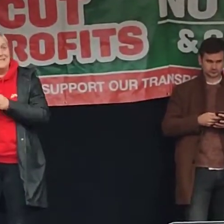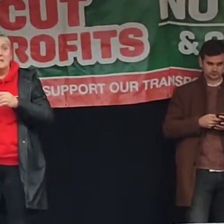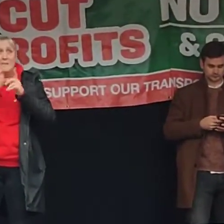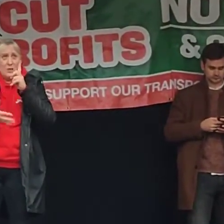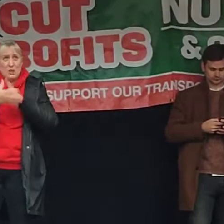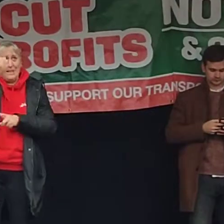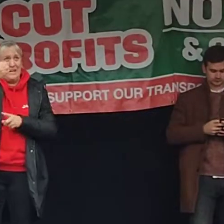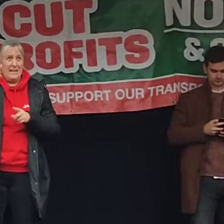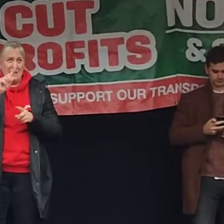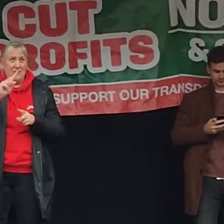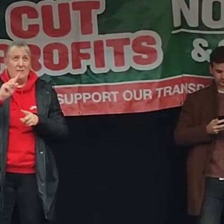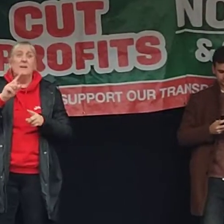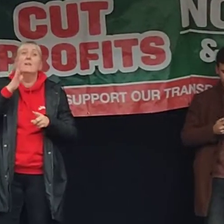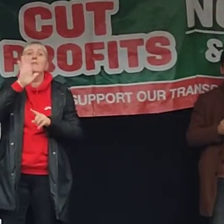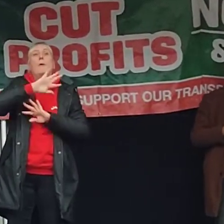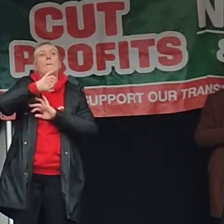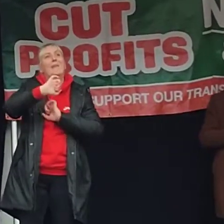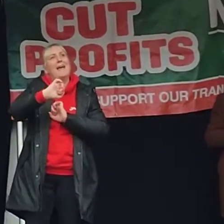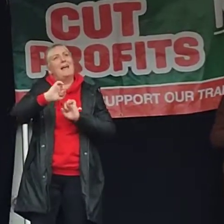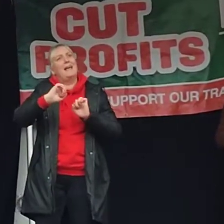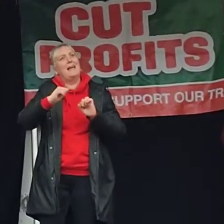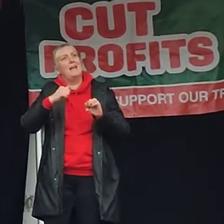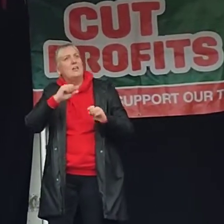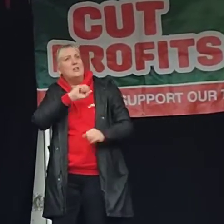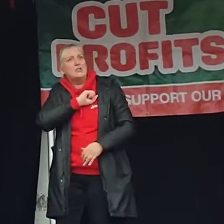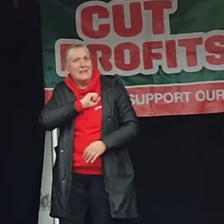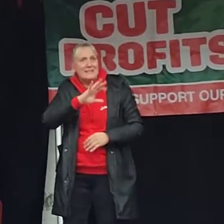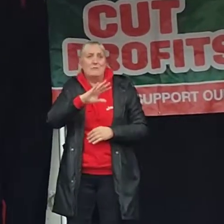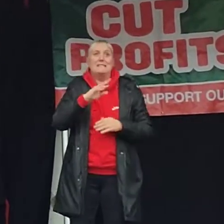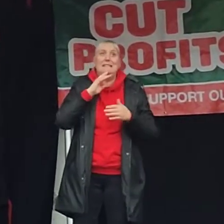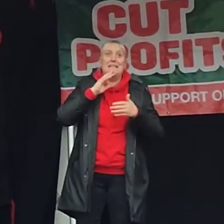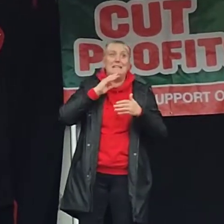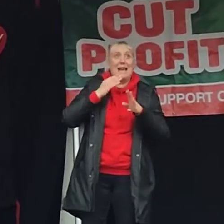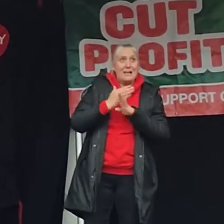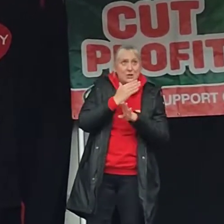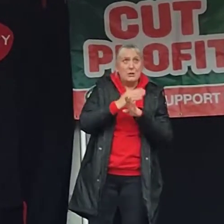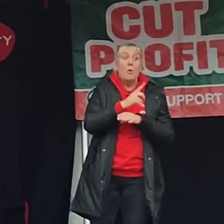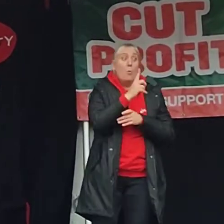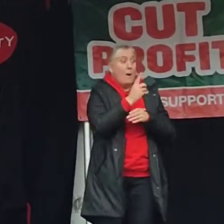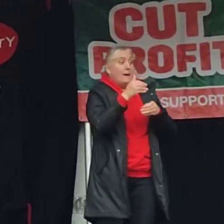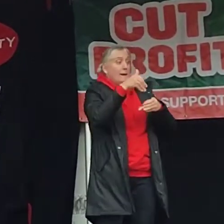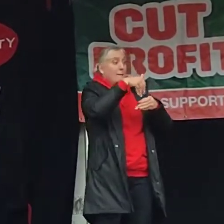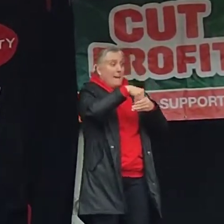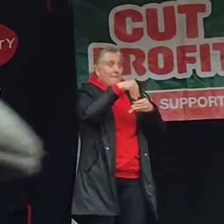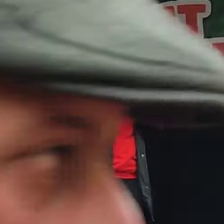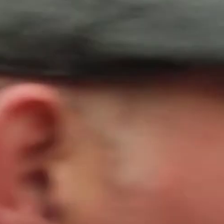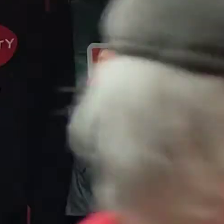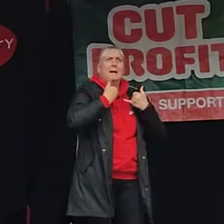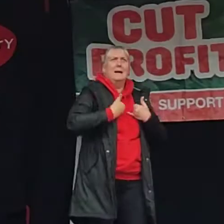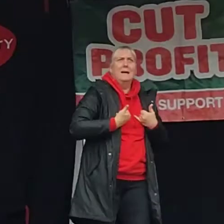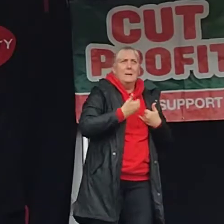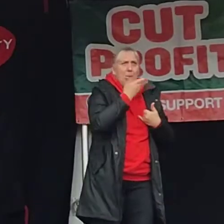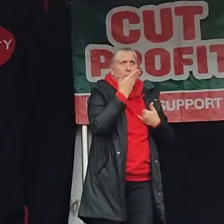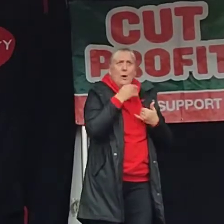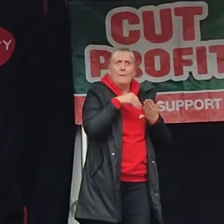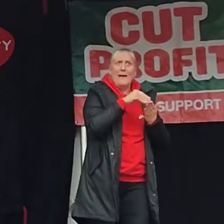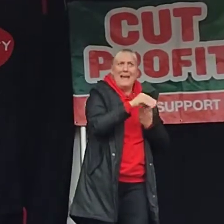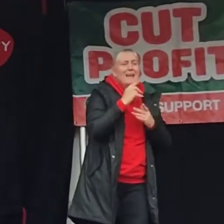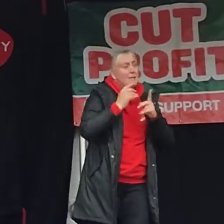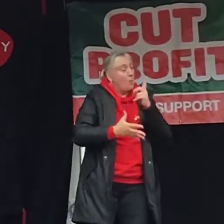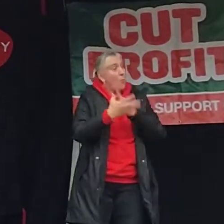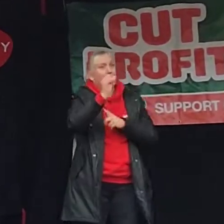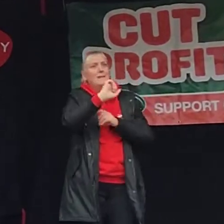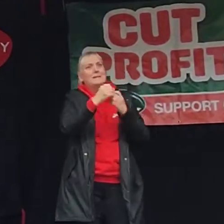their solidarity action of making sure that one of their members did not lose their job. They won that